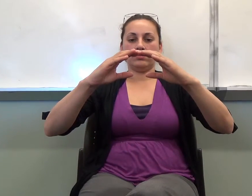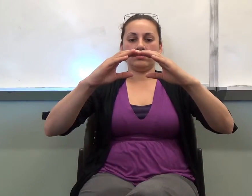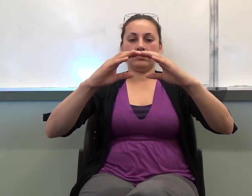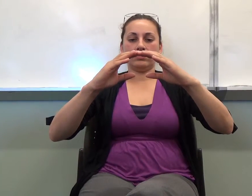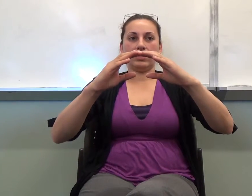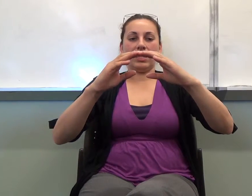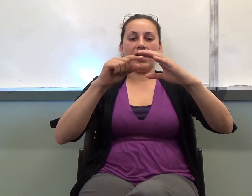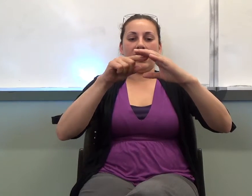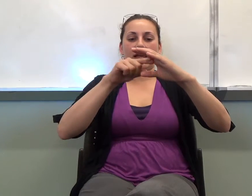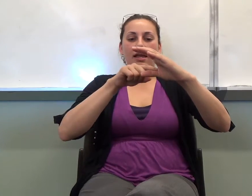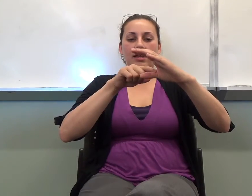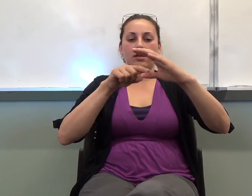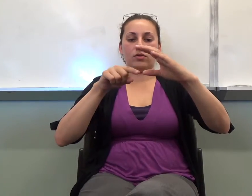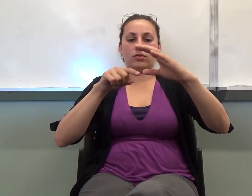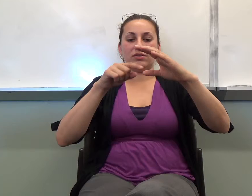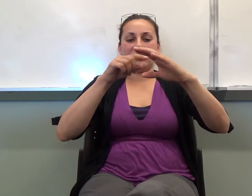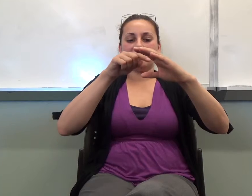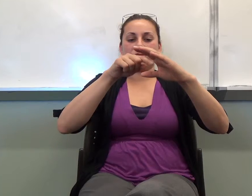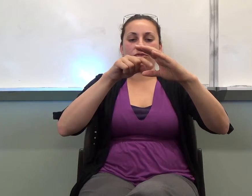these scales that go like this.